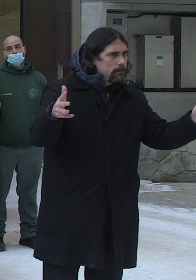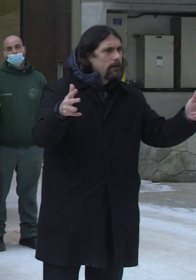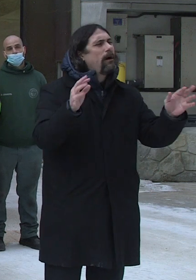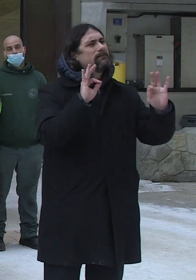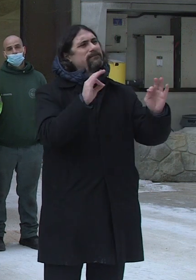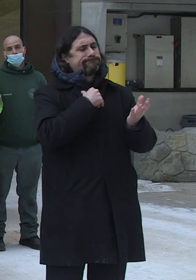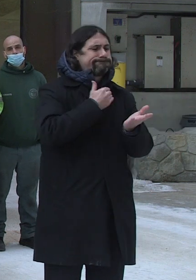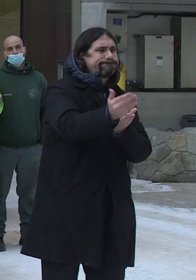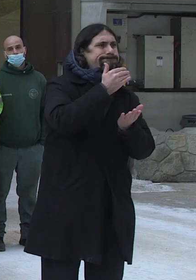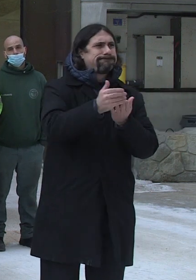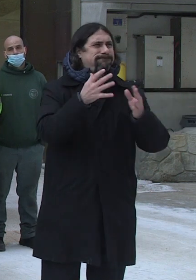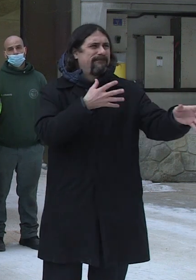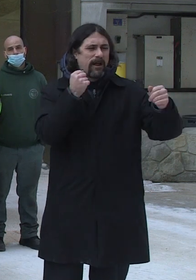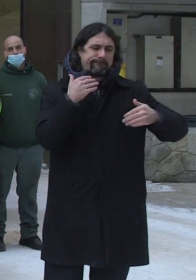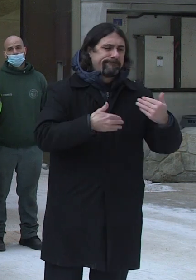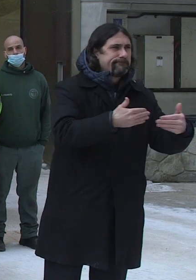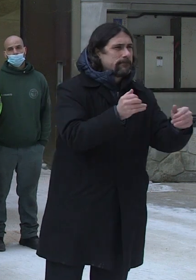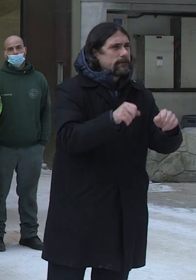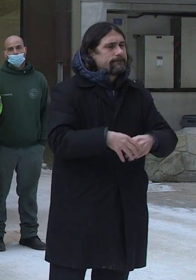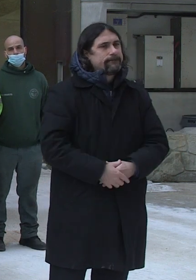advance of the snowfall.